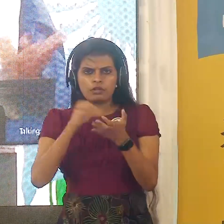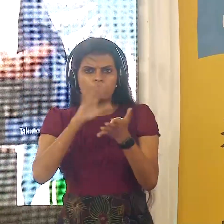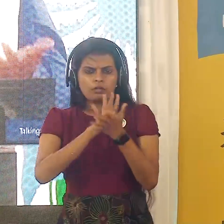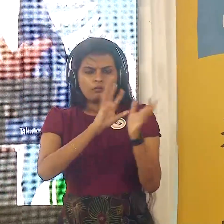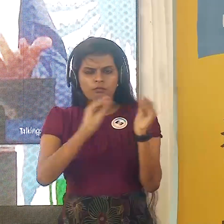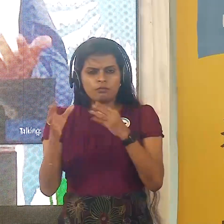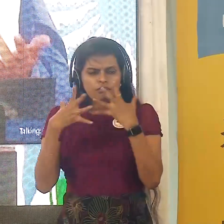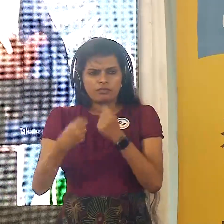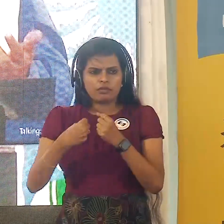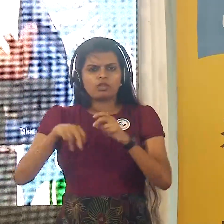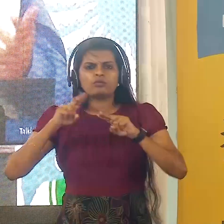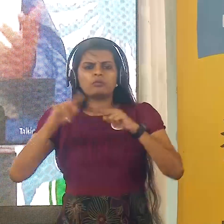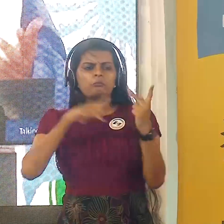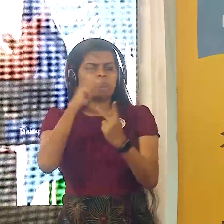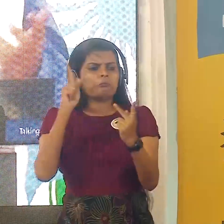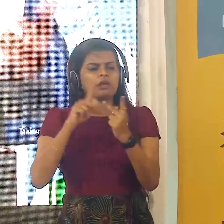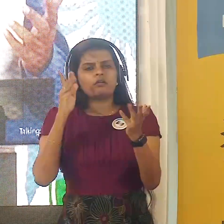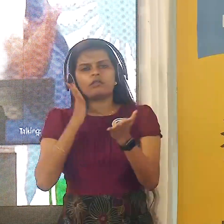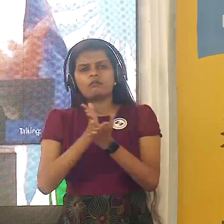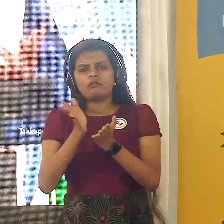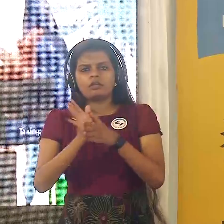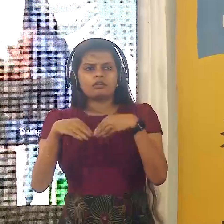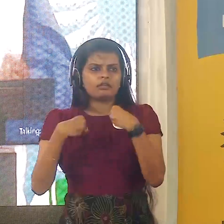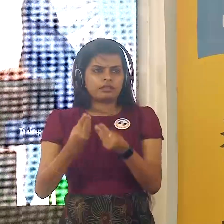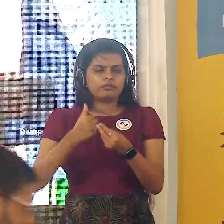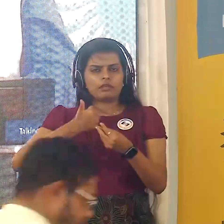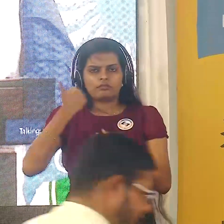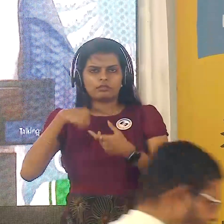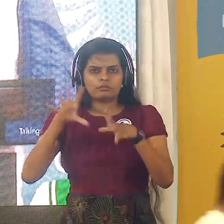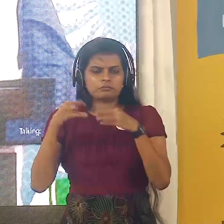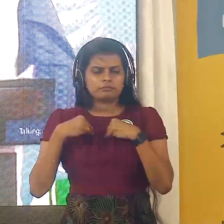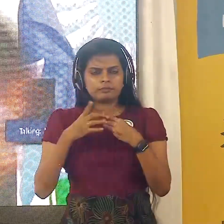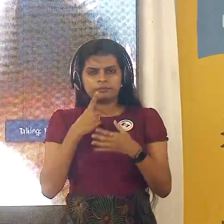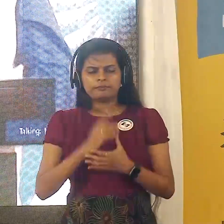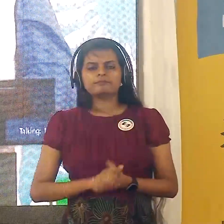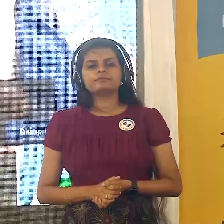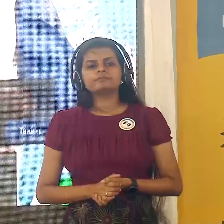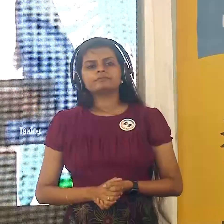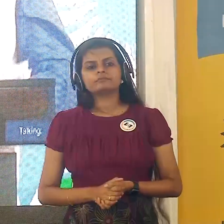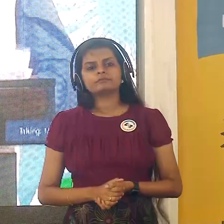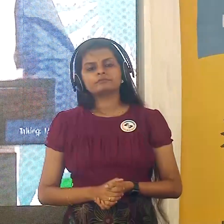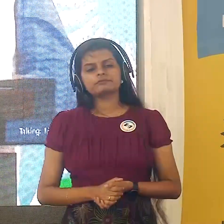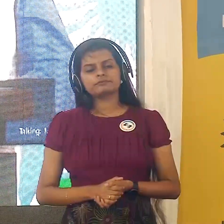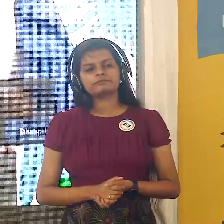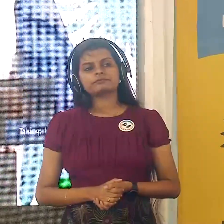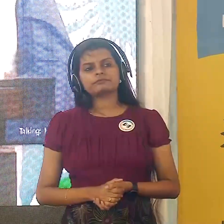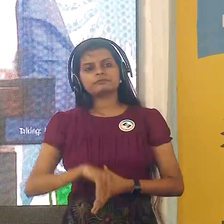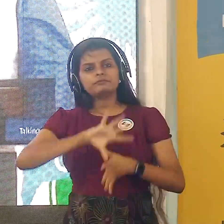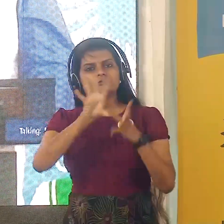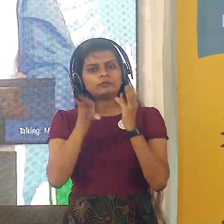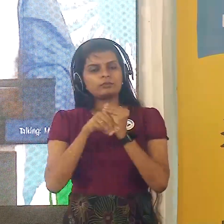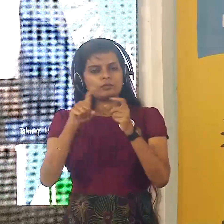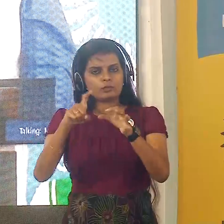will be considered appropriately. Right now, it is nowhere in the consideration. Then I have one more